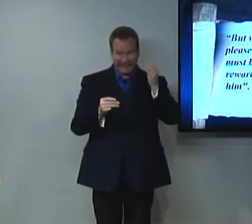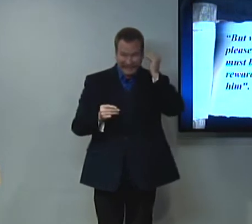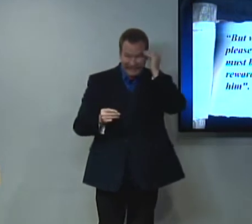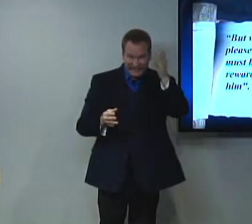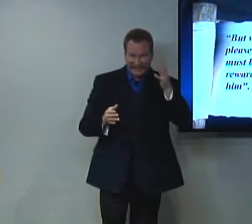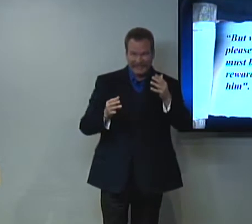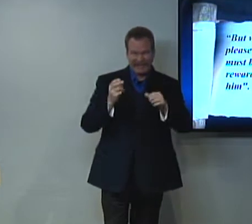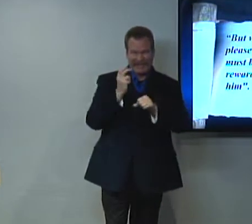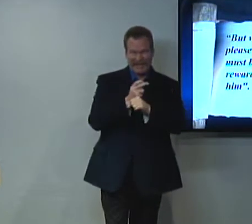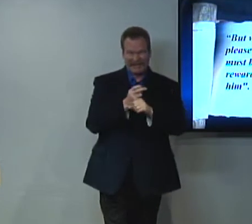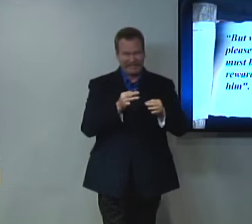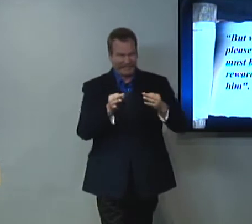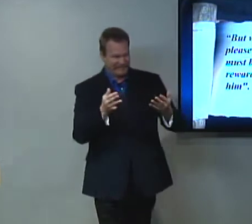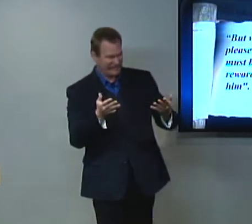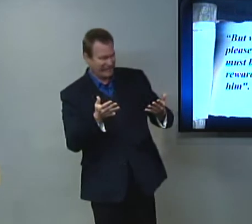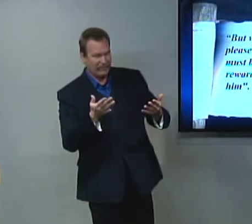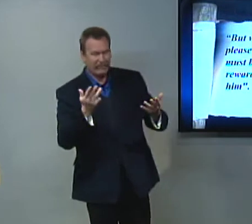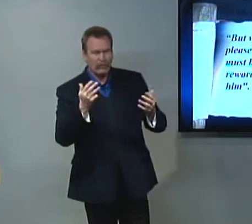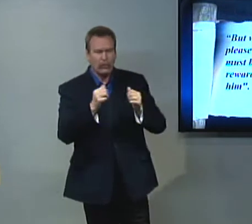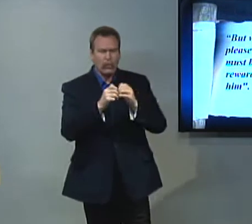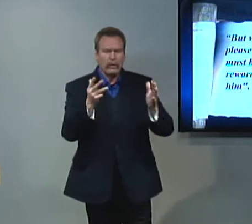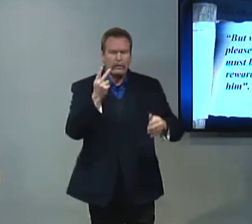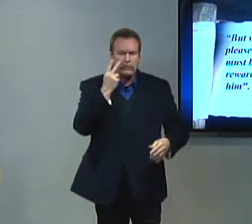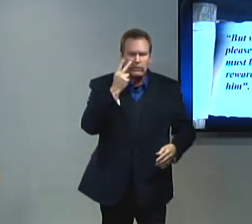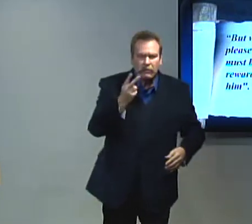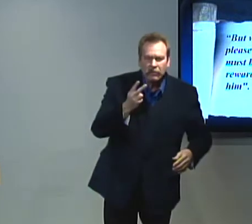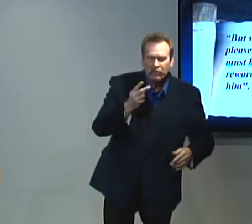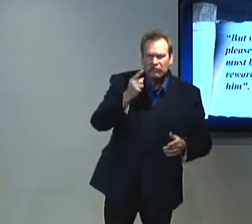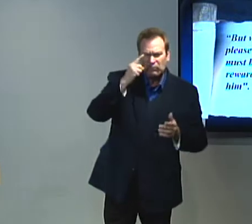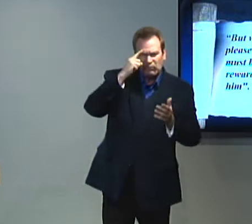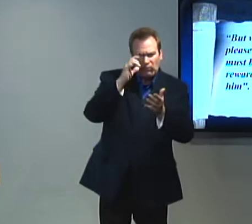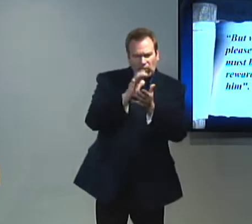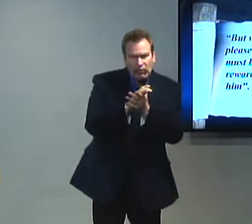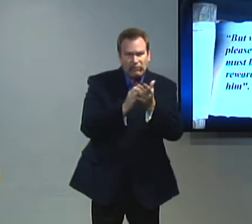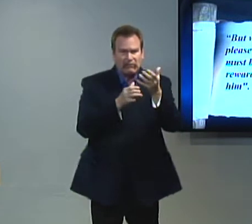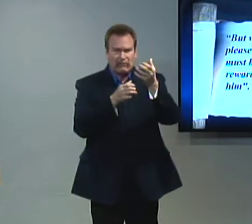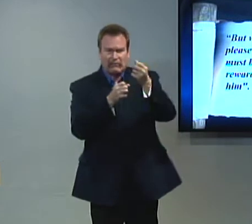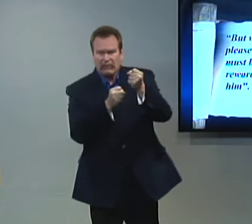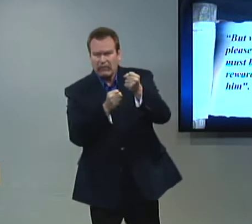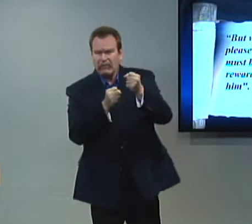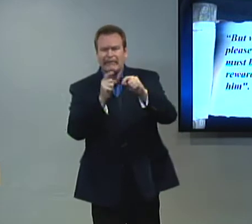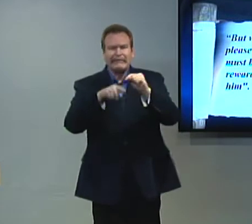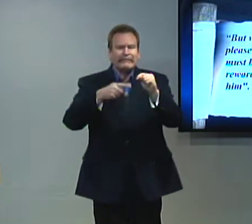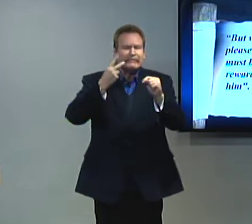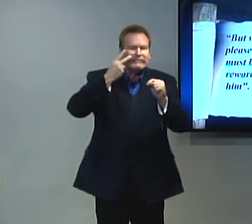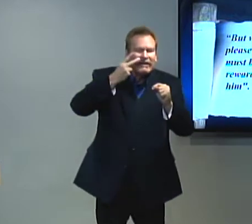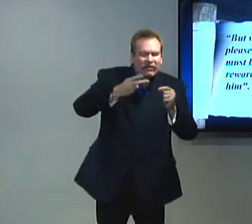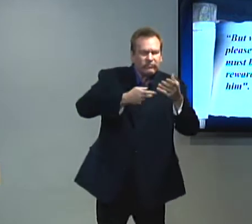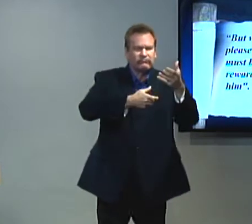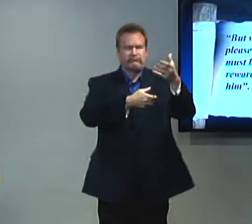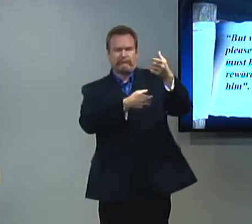faith? And there is no easy explanation. Because it's something that you believe in without